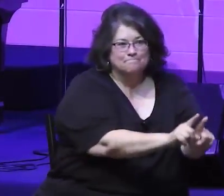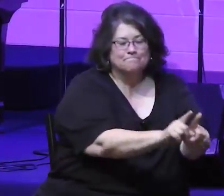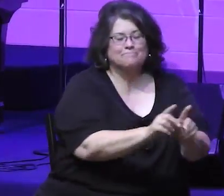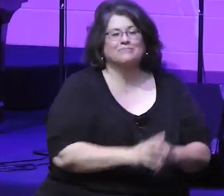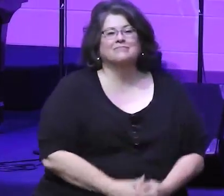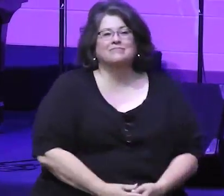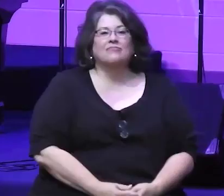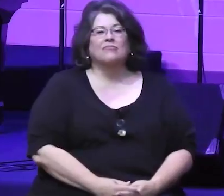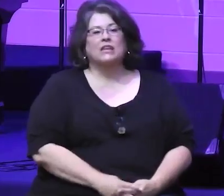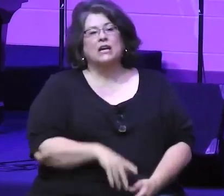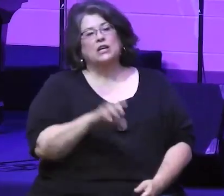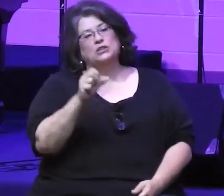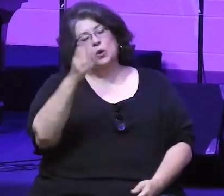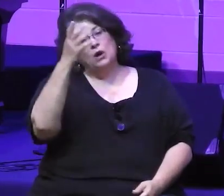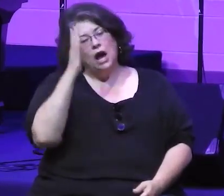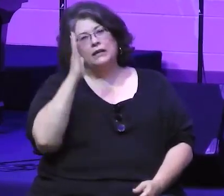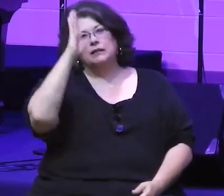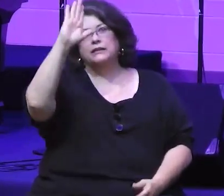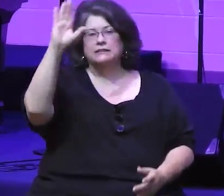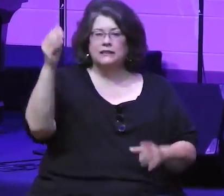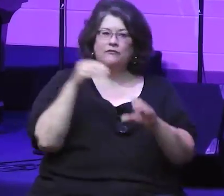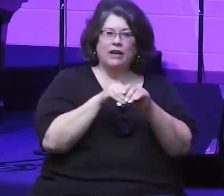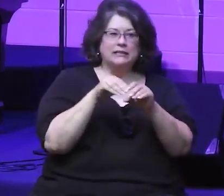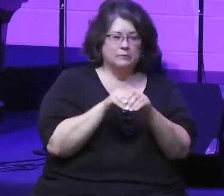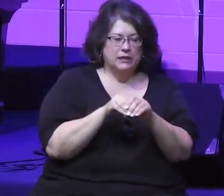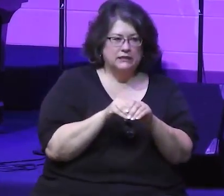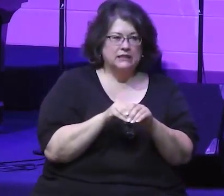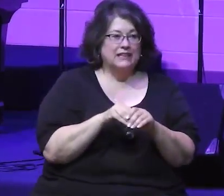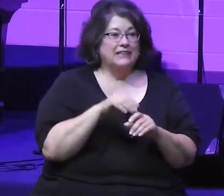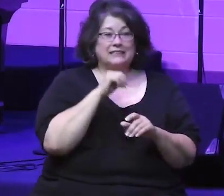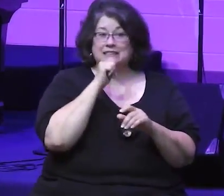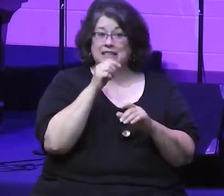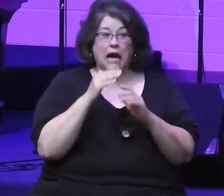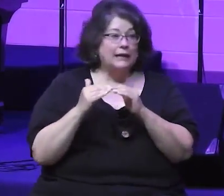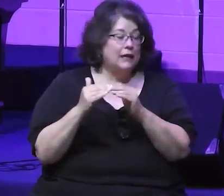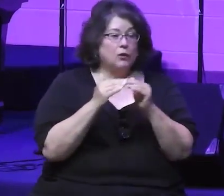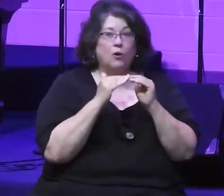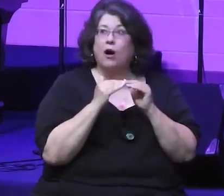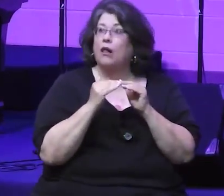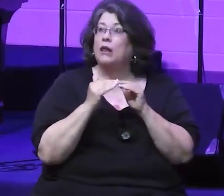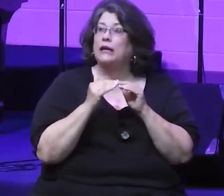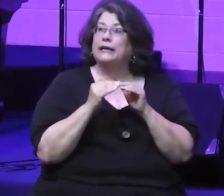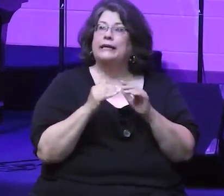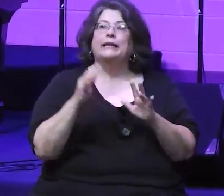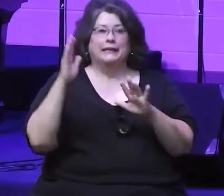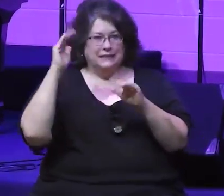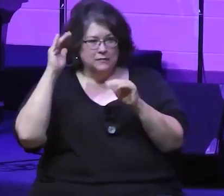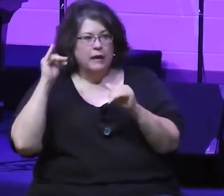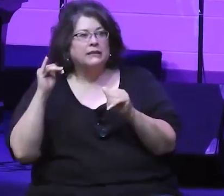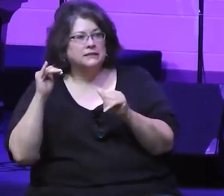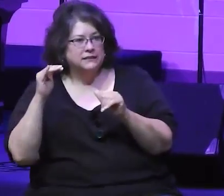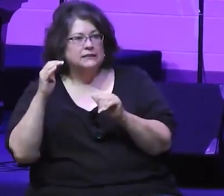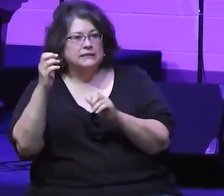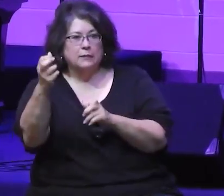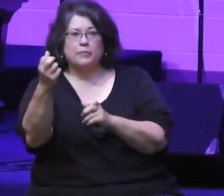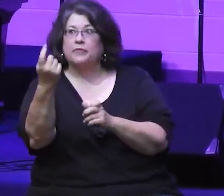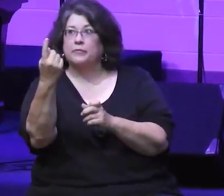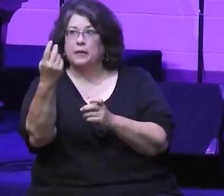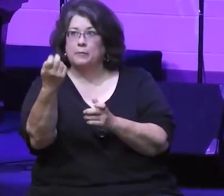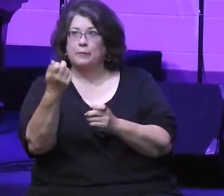Okay, so God's investment is these three things. It's not equal for all. It is expectant of a return, and it involves his own